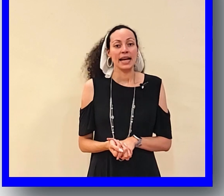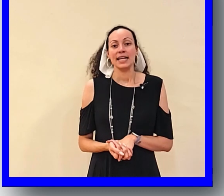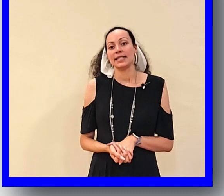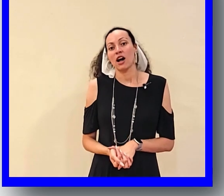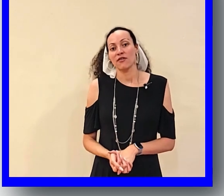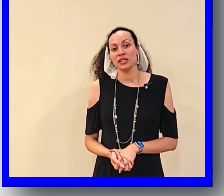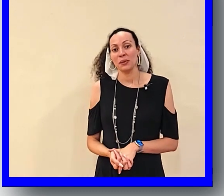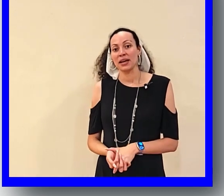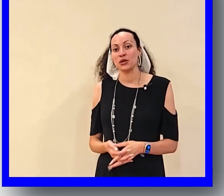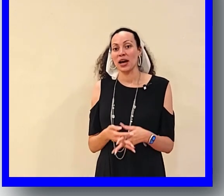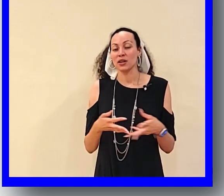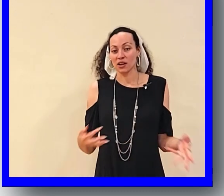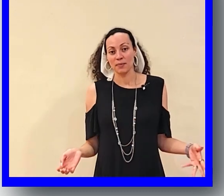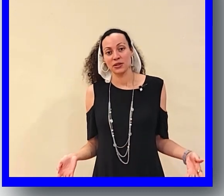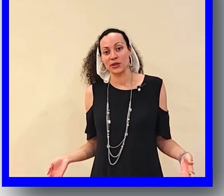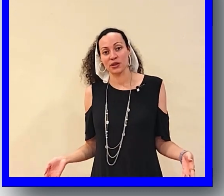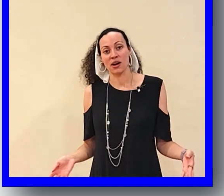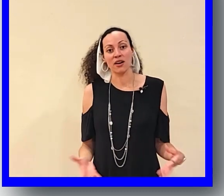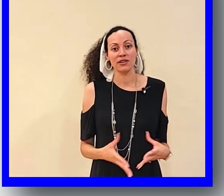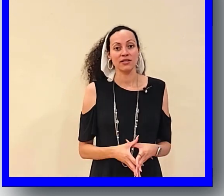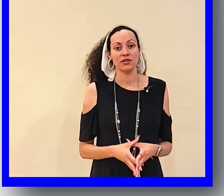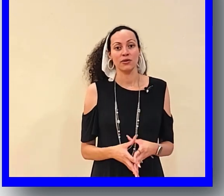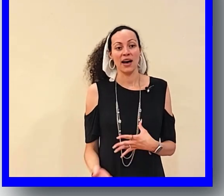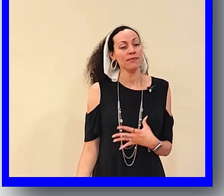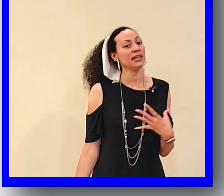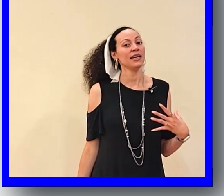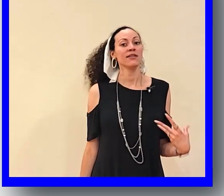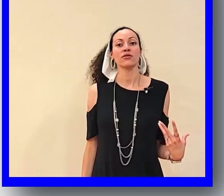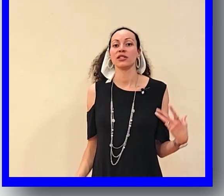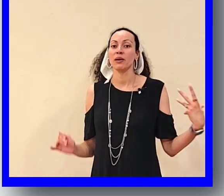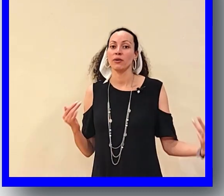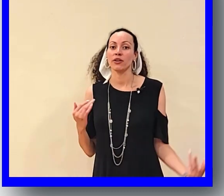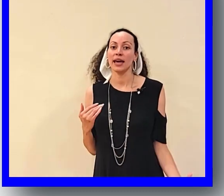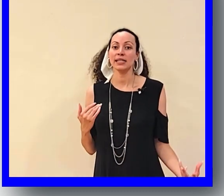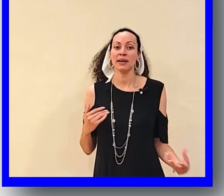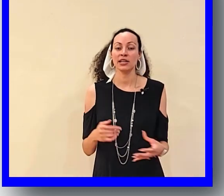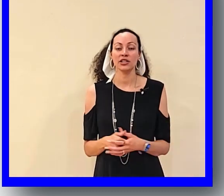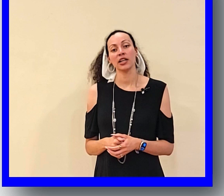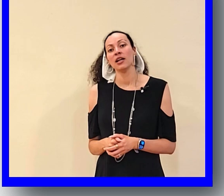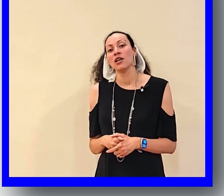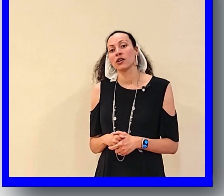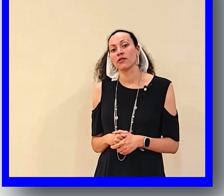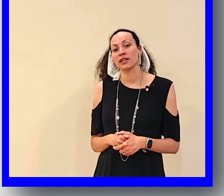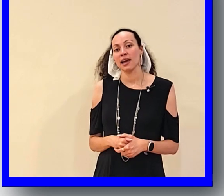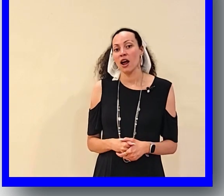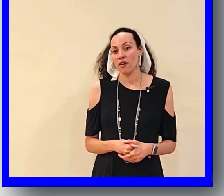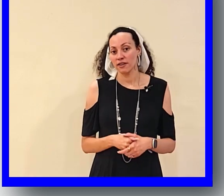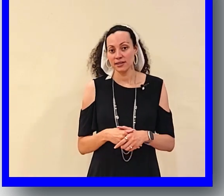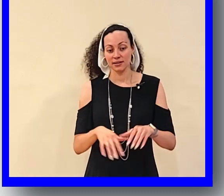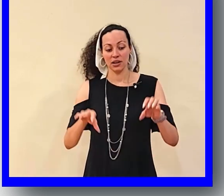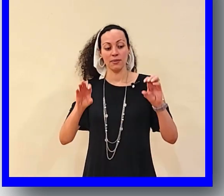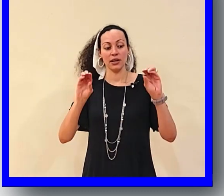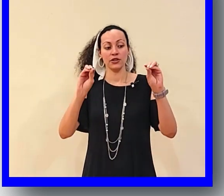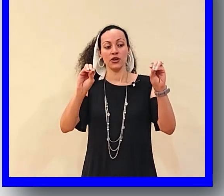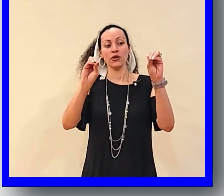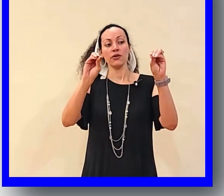next sign is the office because you guys all come to the Wish-Shawn office to have meetings or to meet with your case manager. So for the sign office,